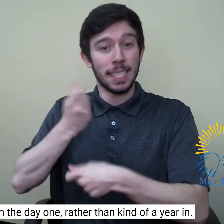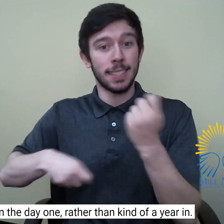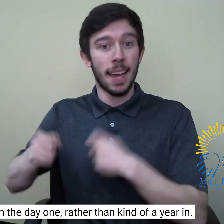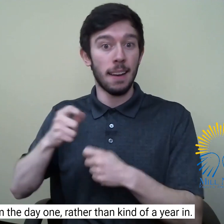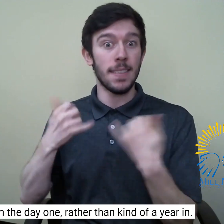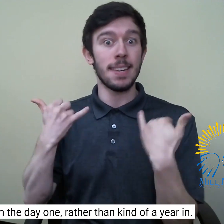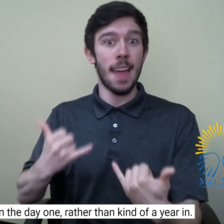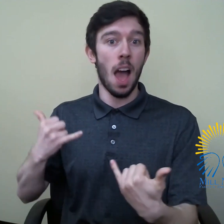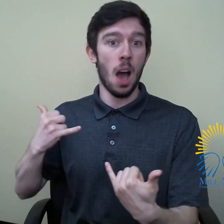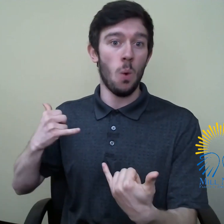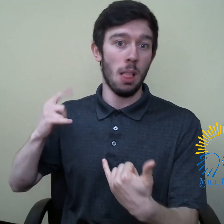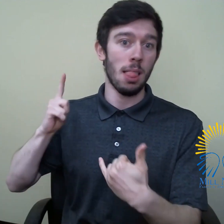in.